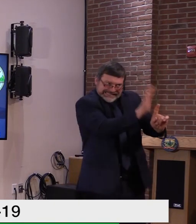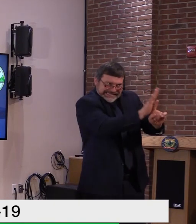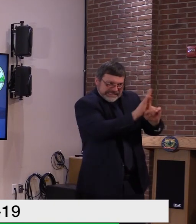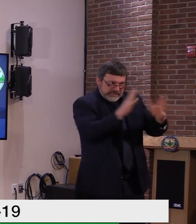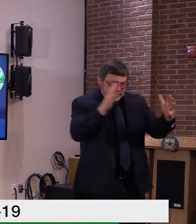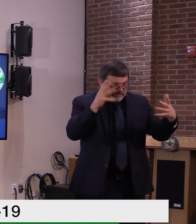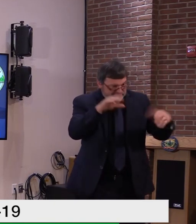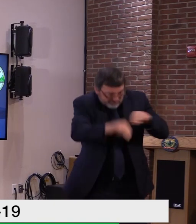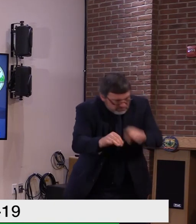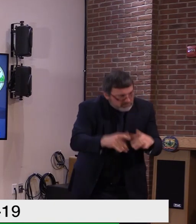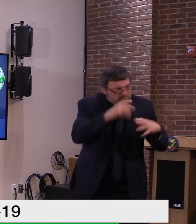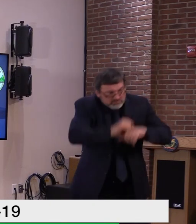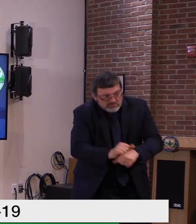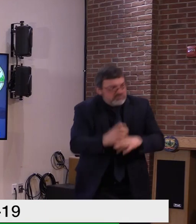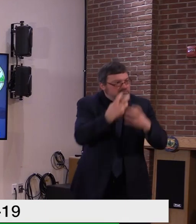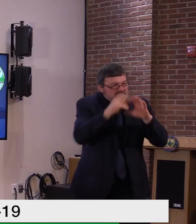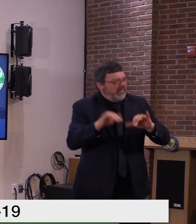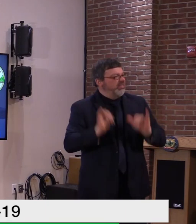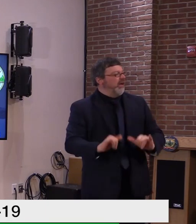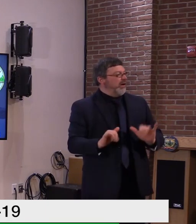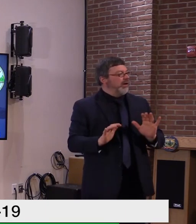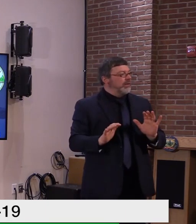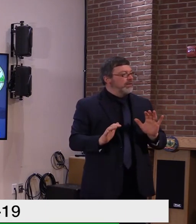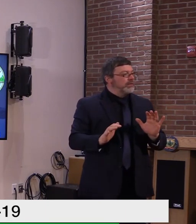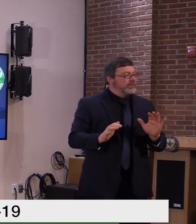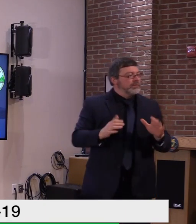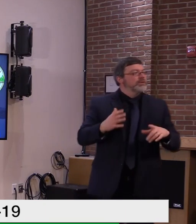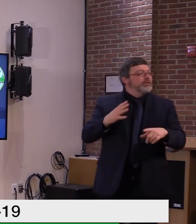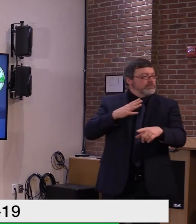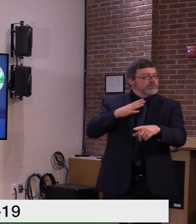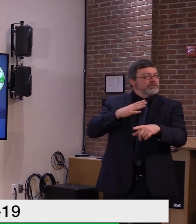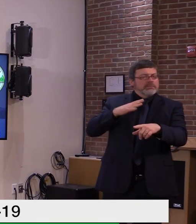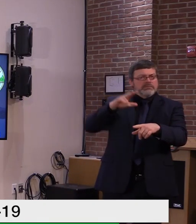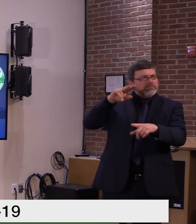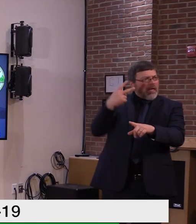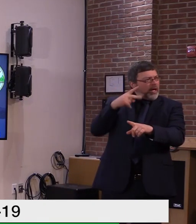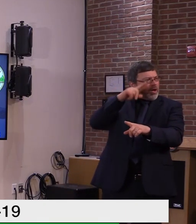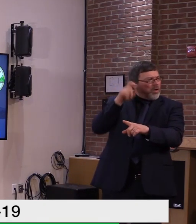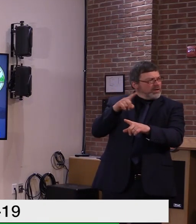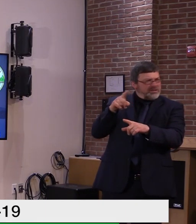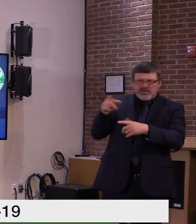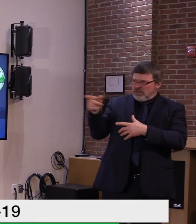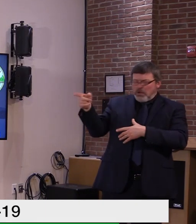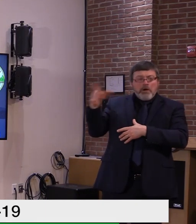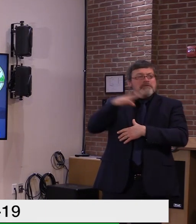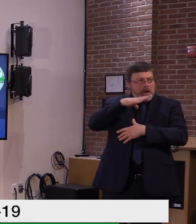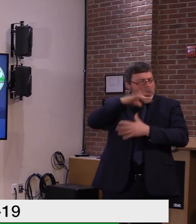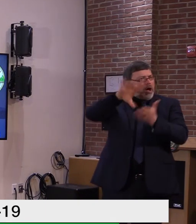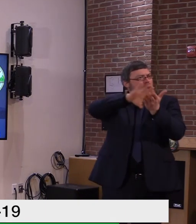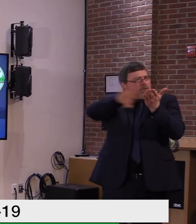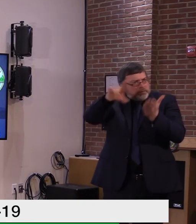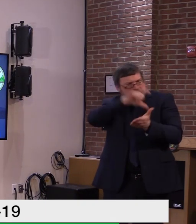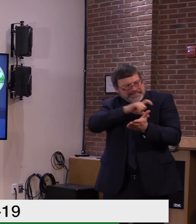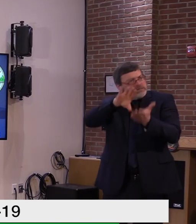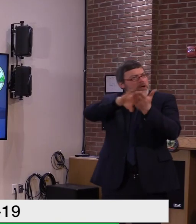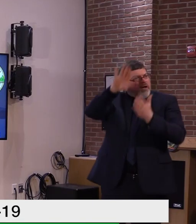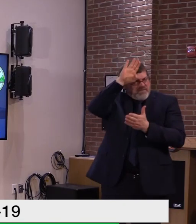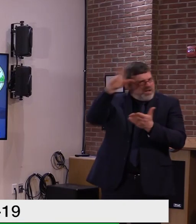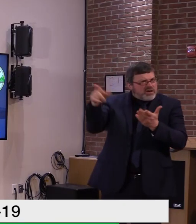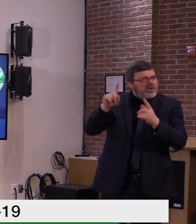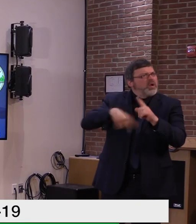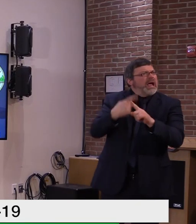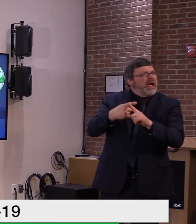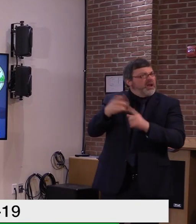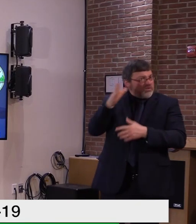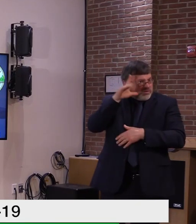So when can the police expect the sheriff's local and state police? I don't know if Commissioner